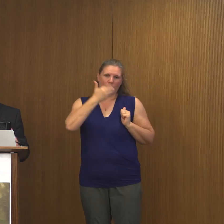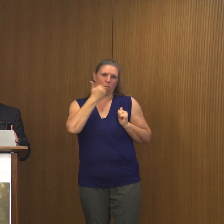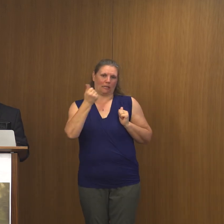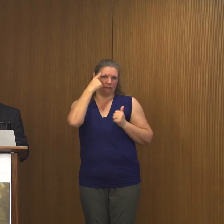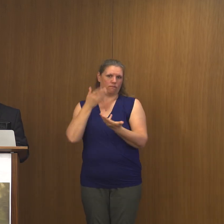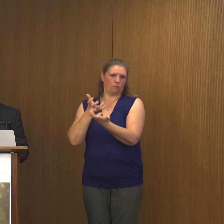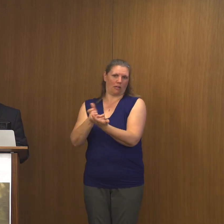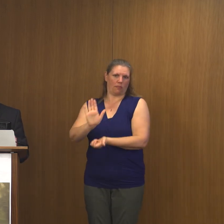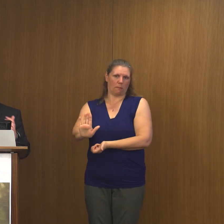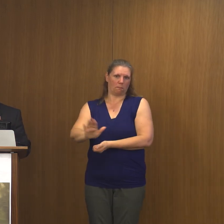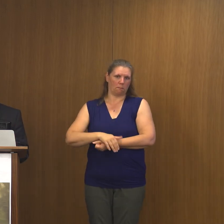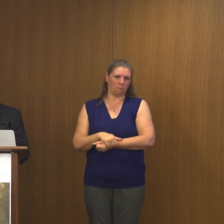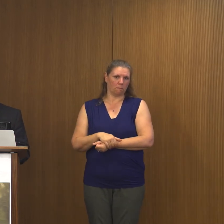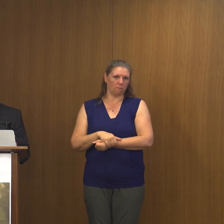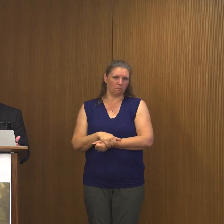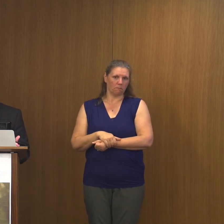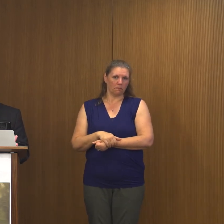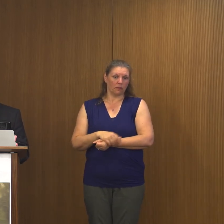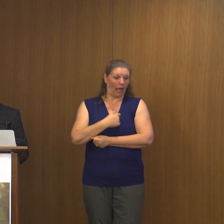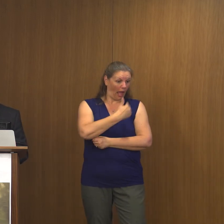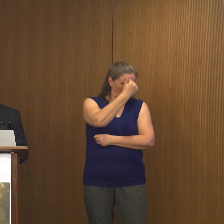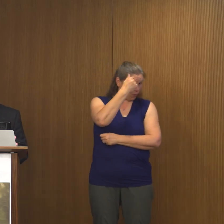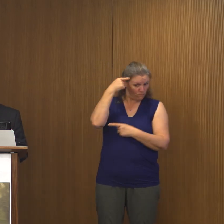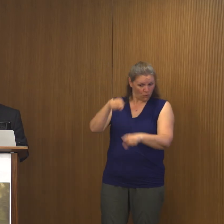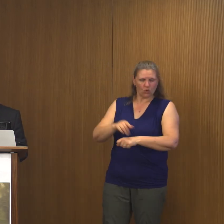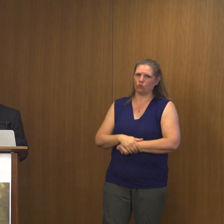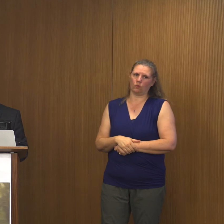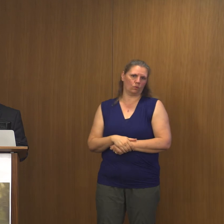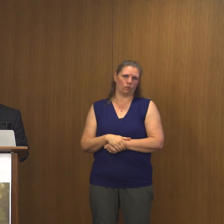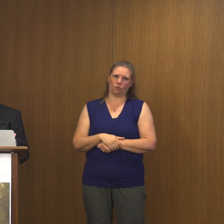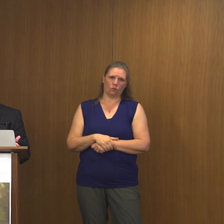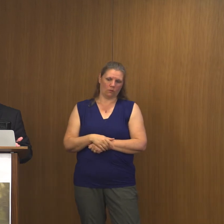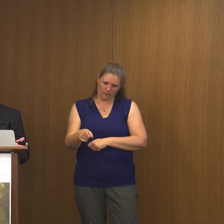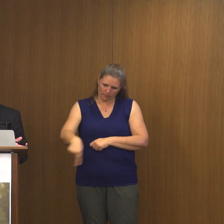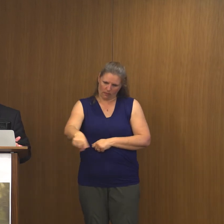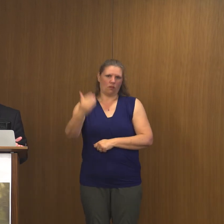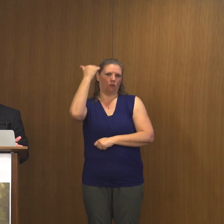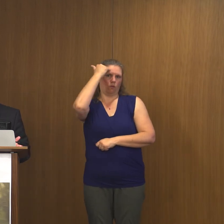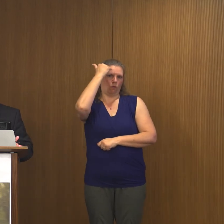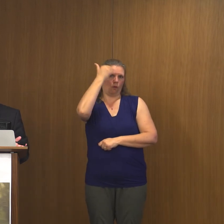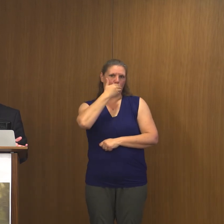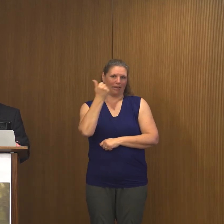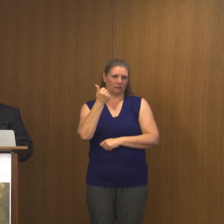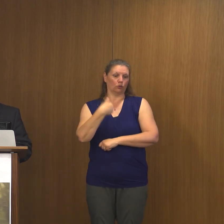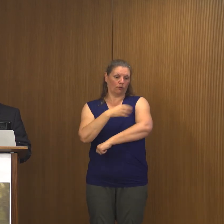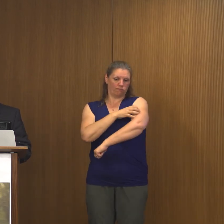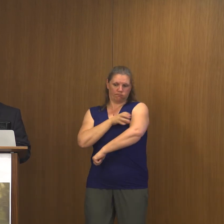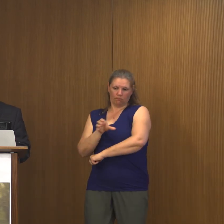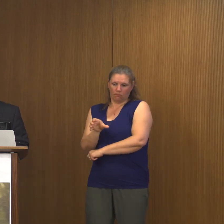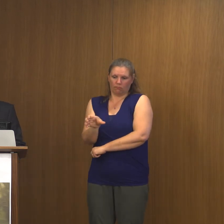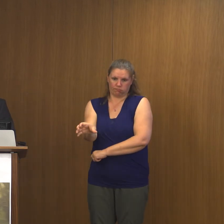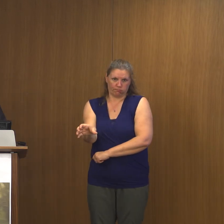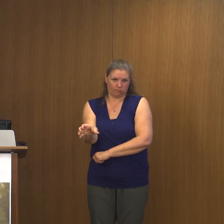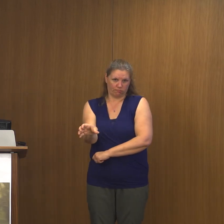shift our thinking and raise the value of the disability lens and give power to those who are often left powerless. Thank